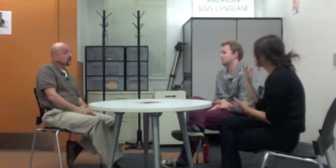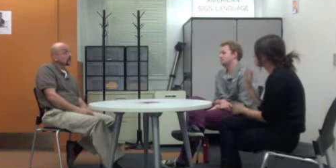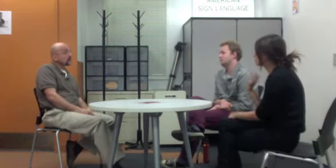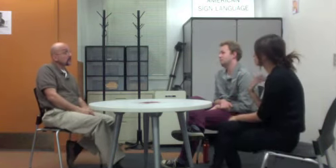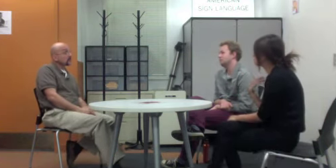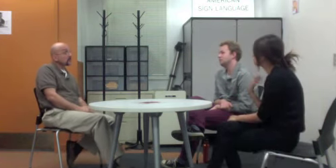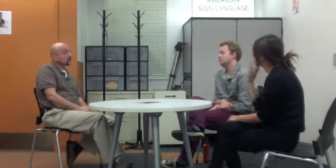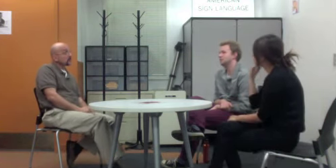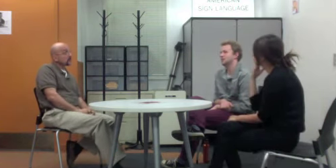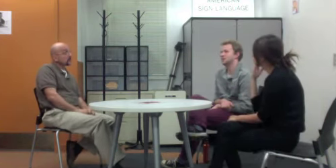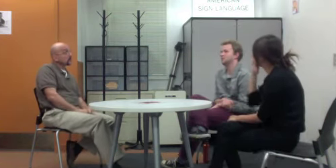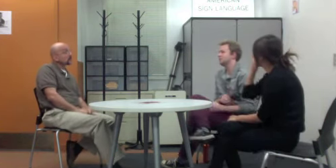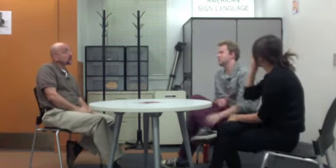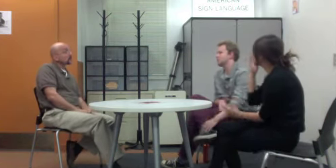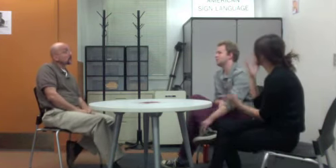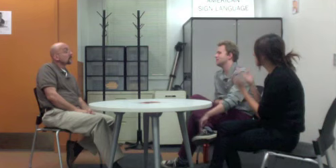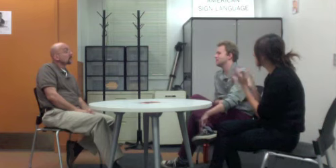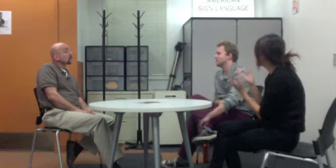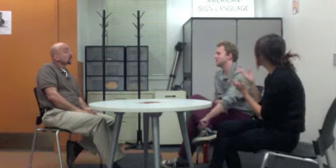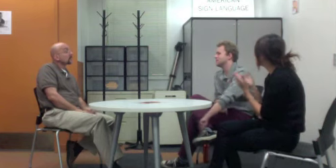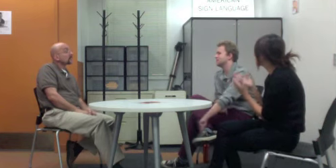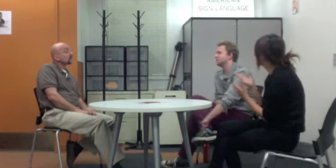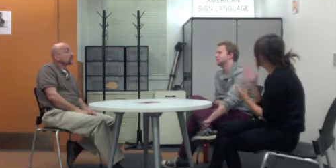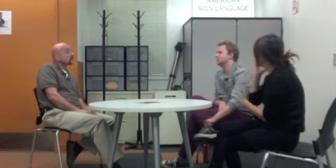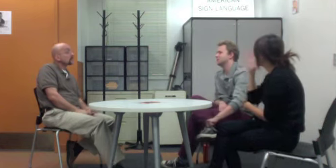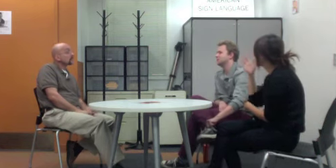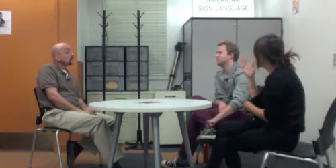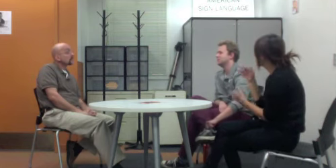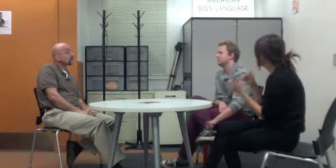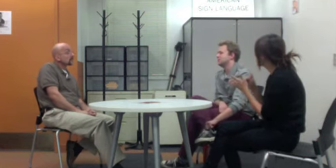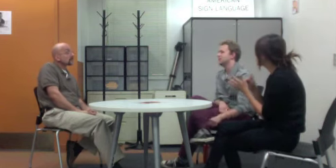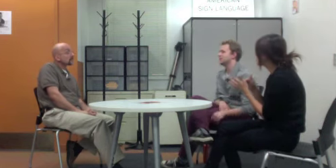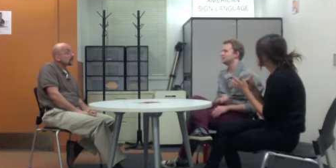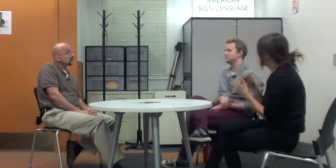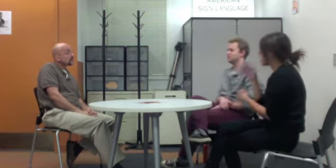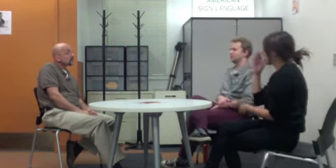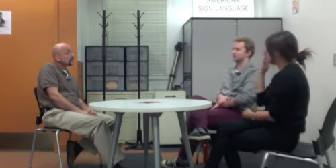Maybe I'll look into that. I mean, I've never thought about studying sign language, but yeah, I think it would be hard. So